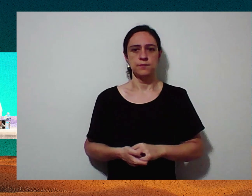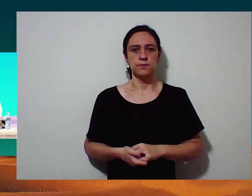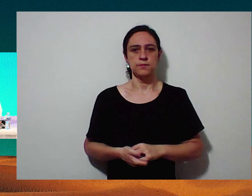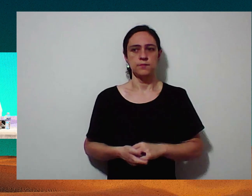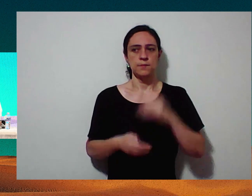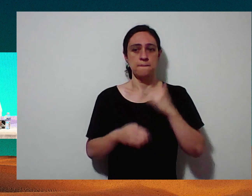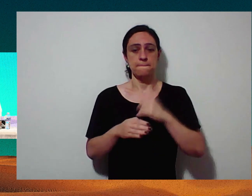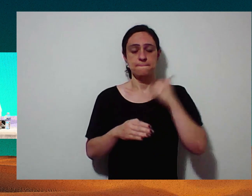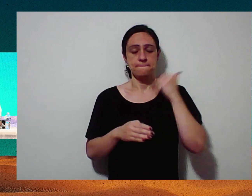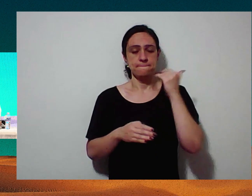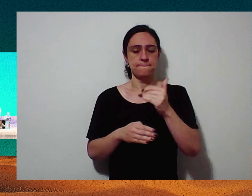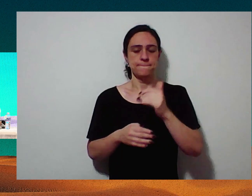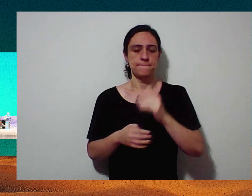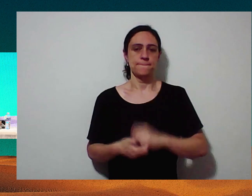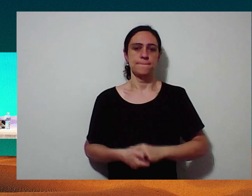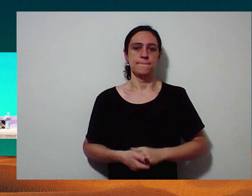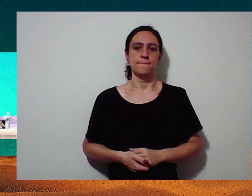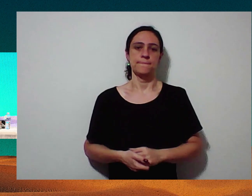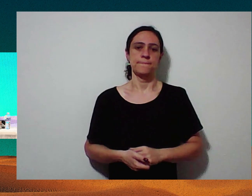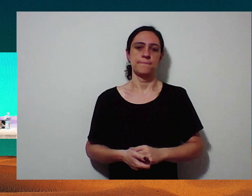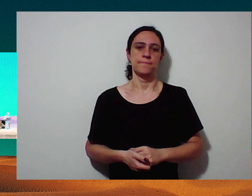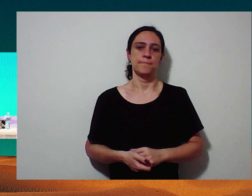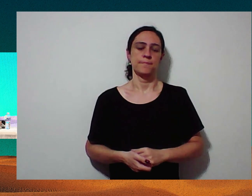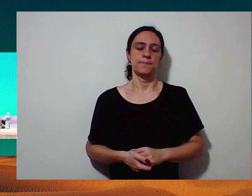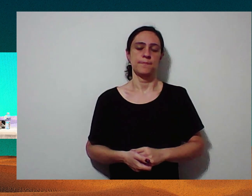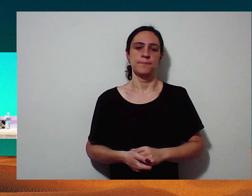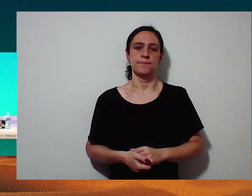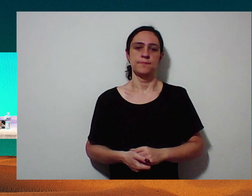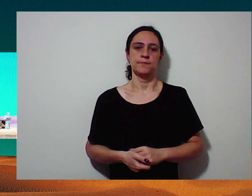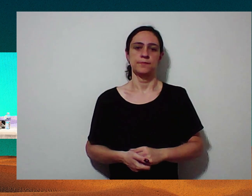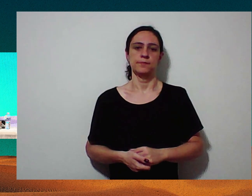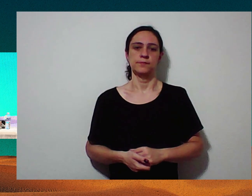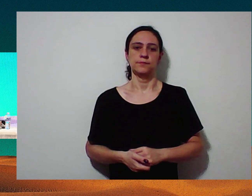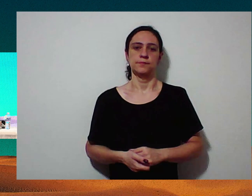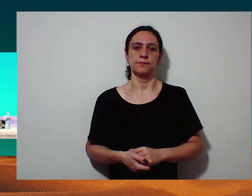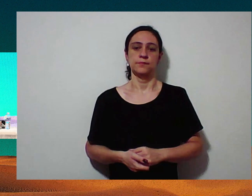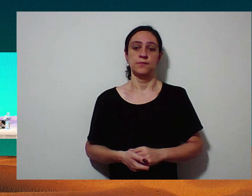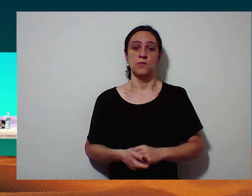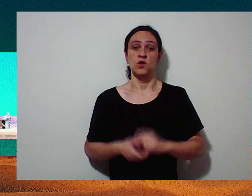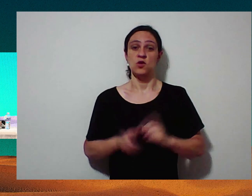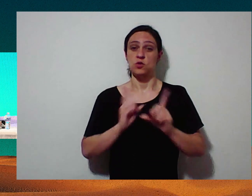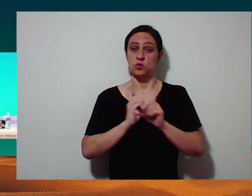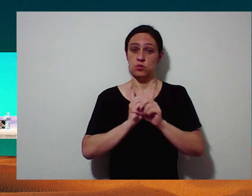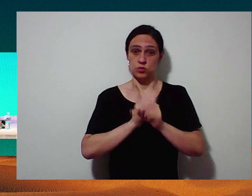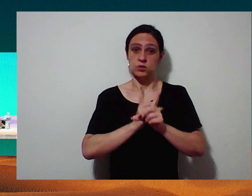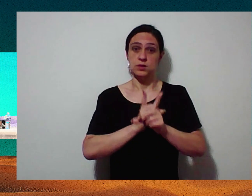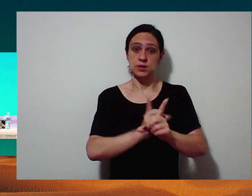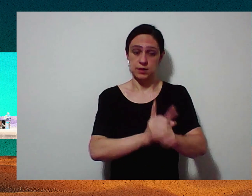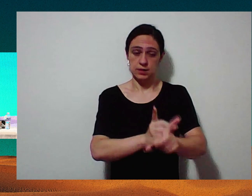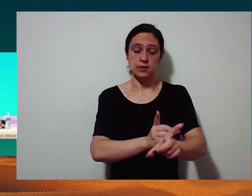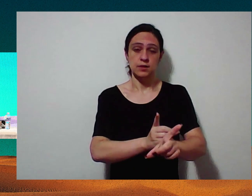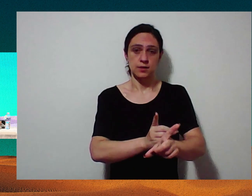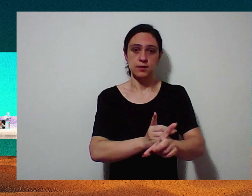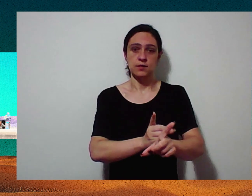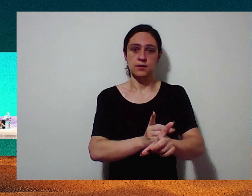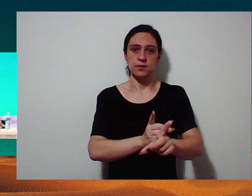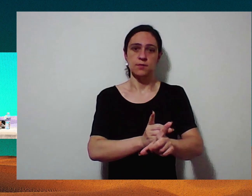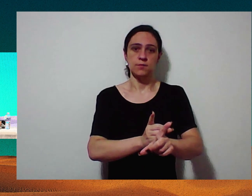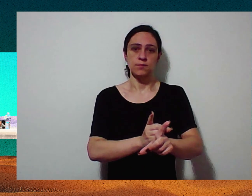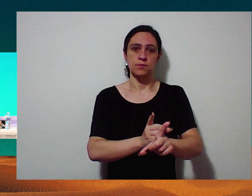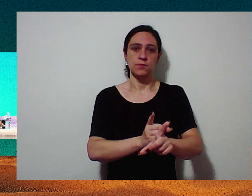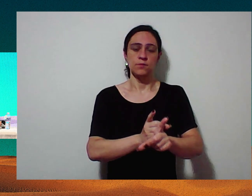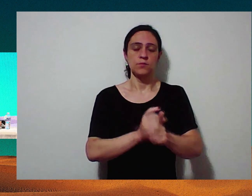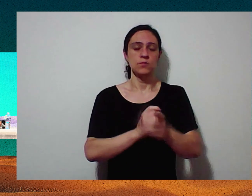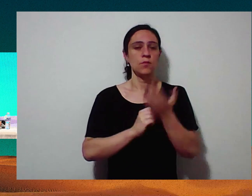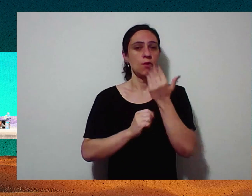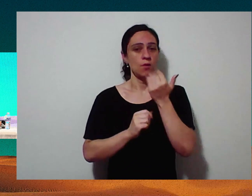should be considered the greatest. Entre os discípulos, irmãos, na ceia do Senhor, já na véspera da